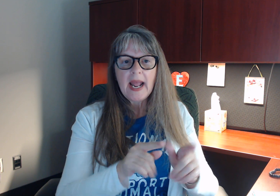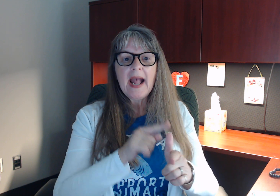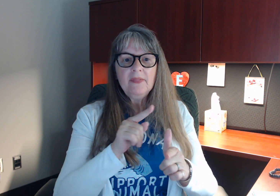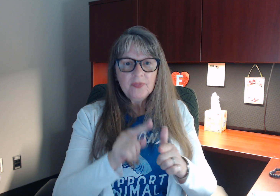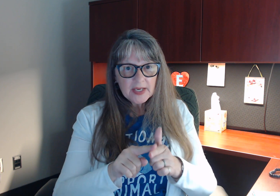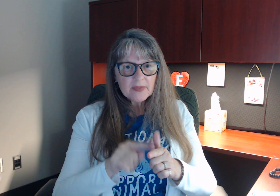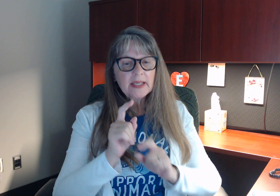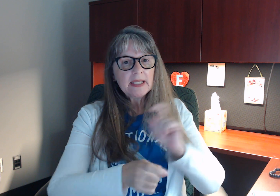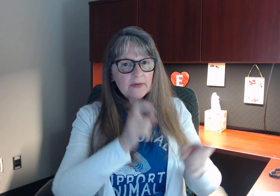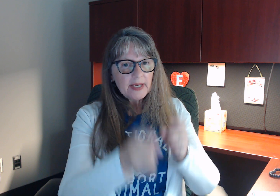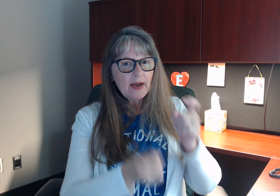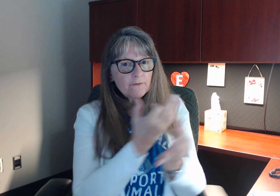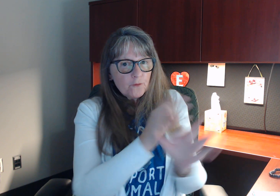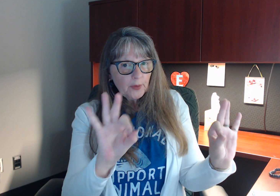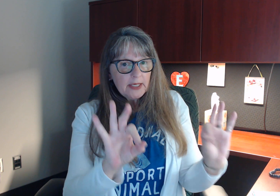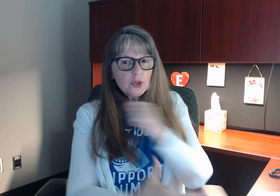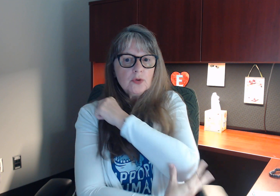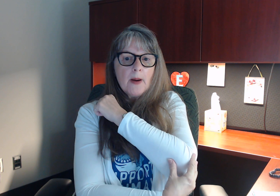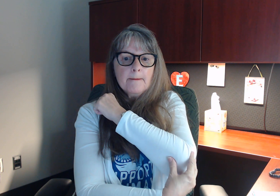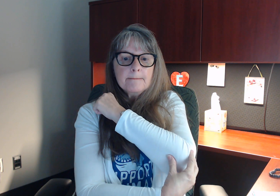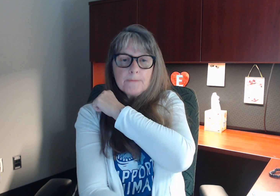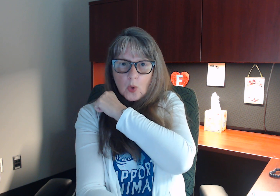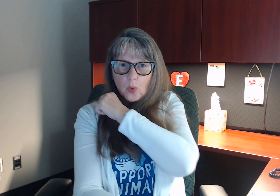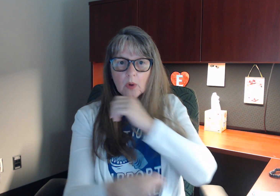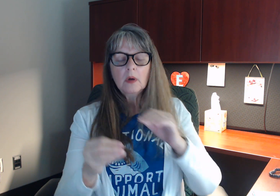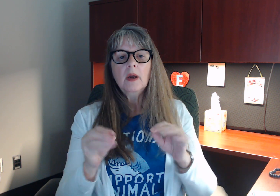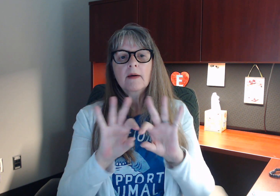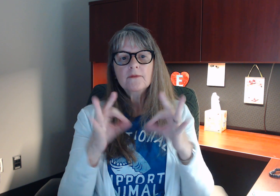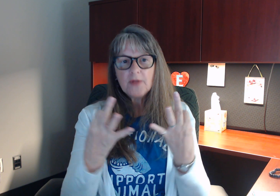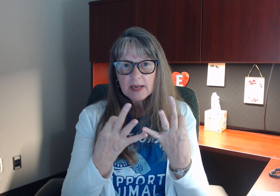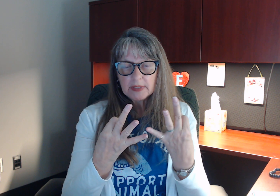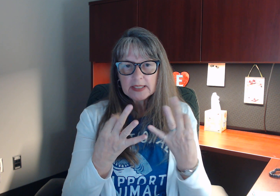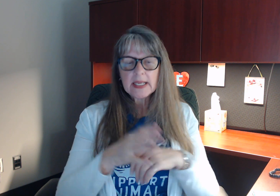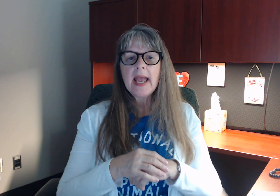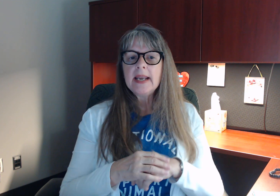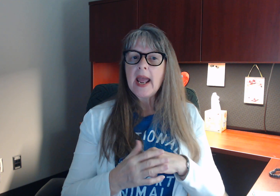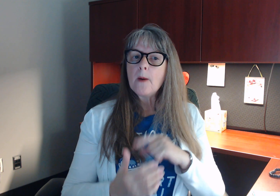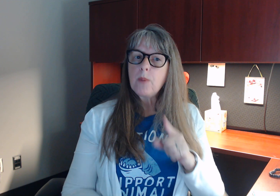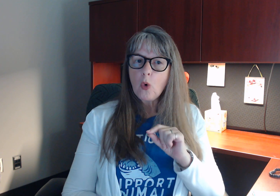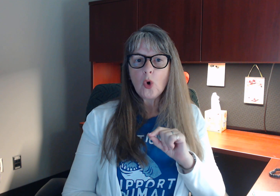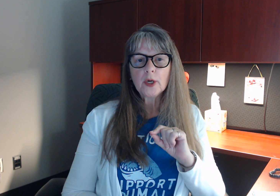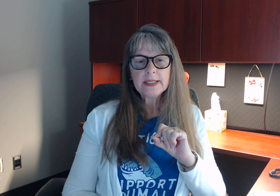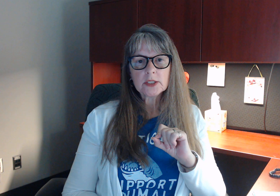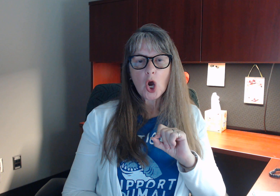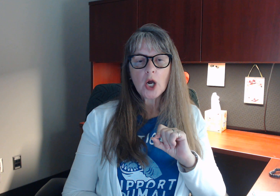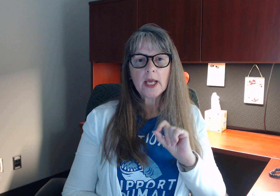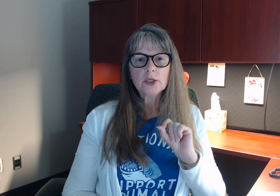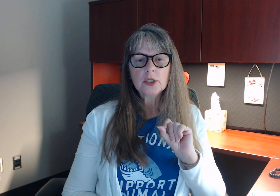and then they can give it out free to the poor families. Now, poor is not